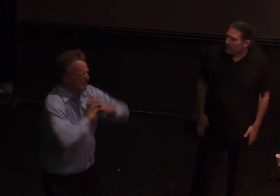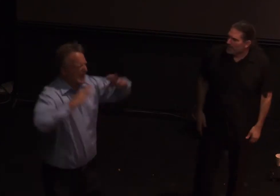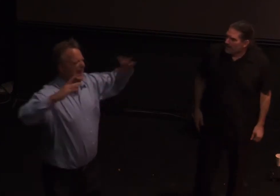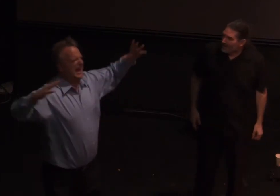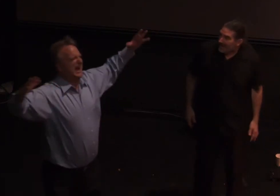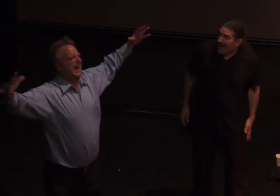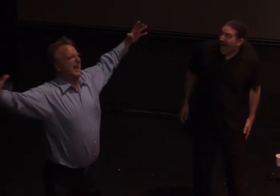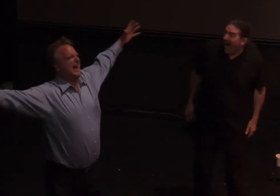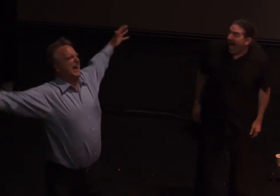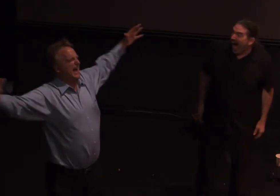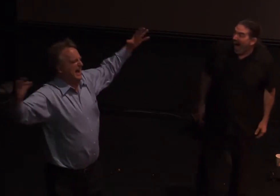Bigger.